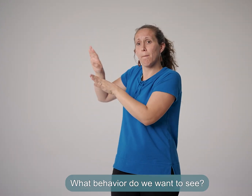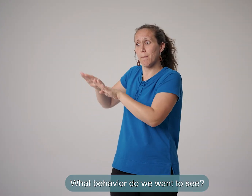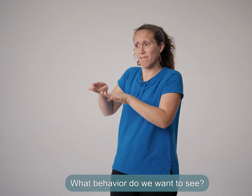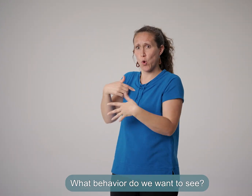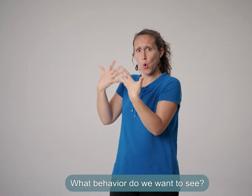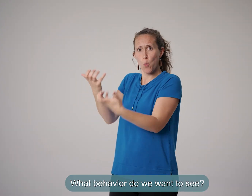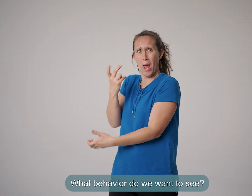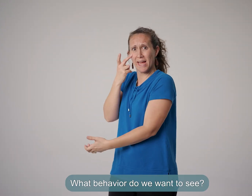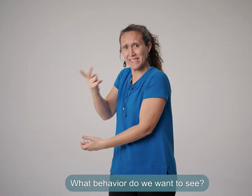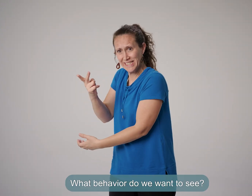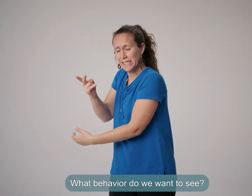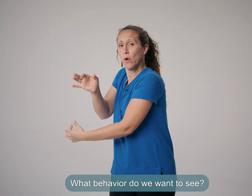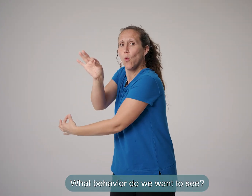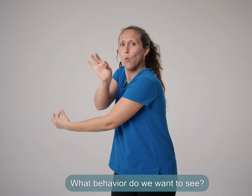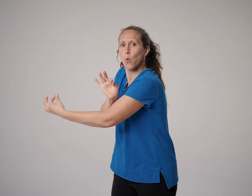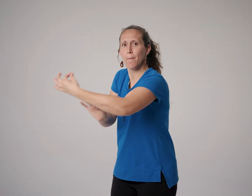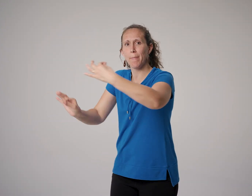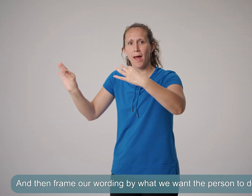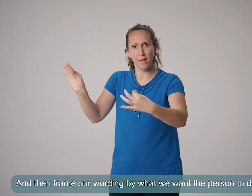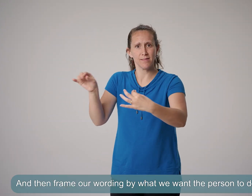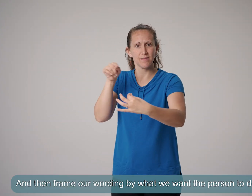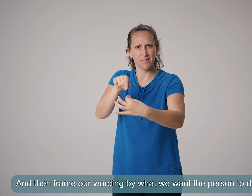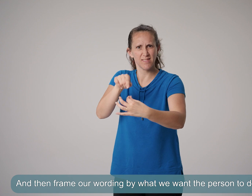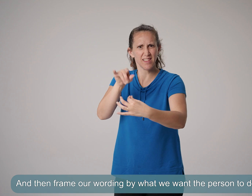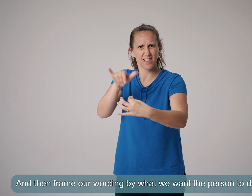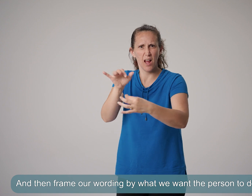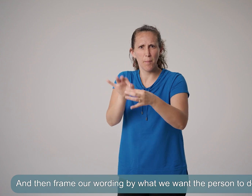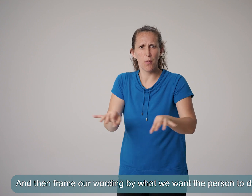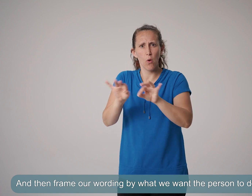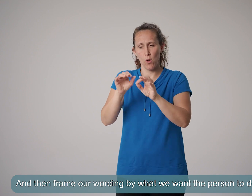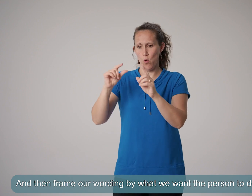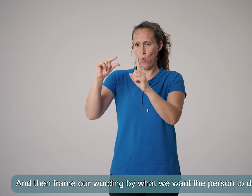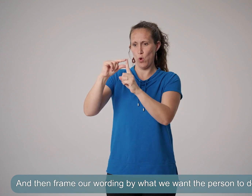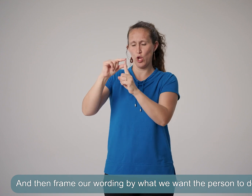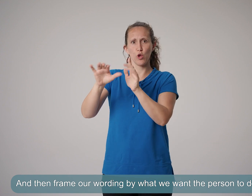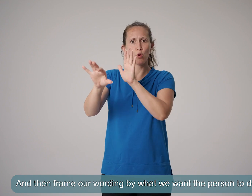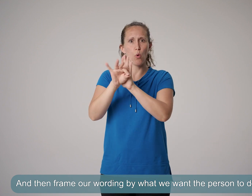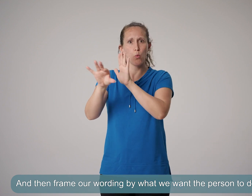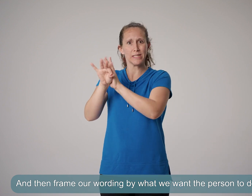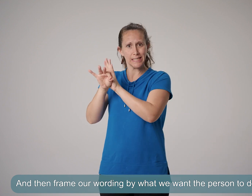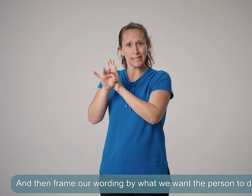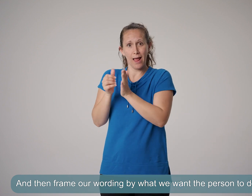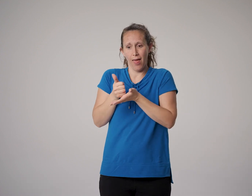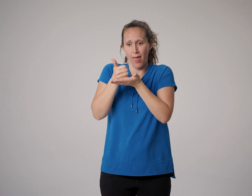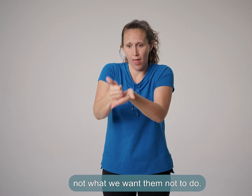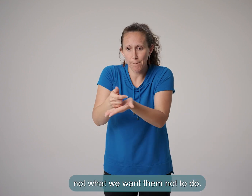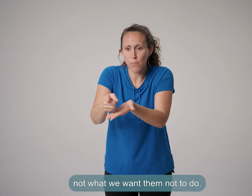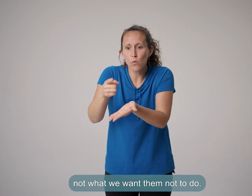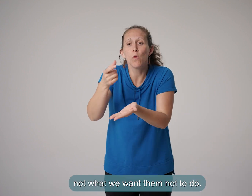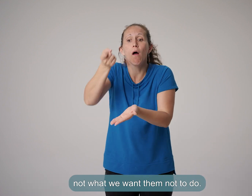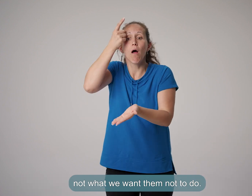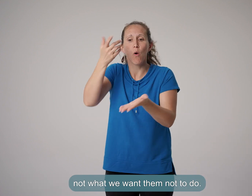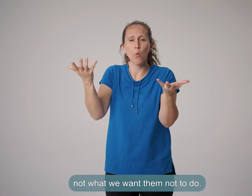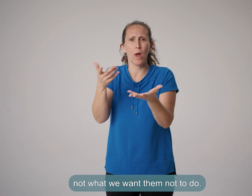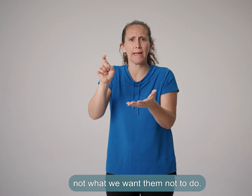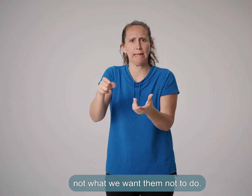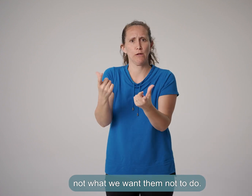What behavior do we want to see? And then frame our wording by what we want the person to do, not what we want them not to